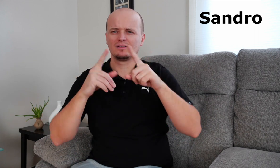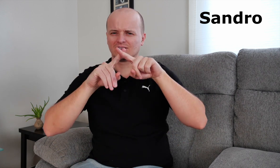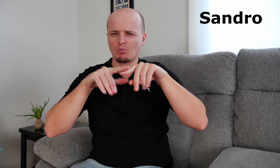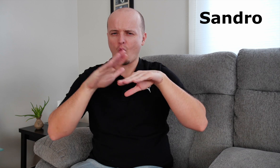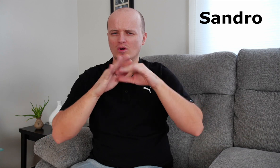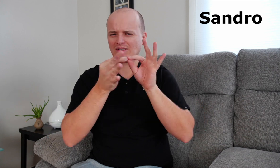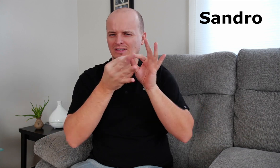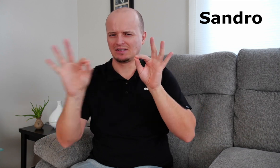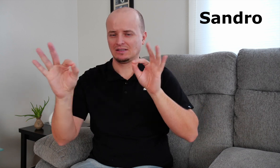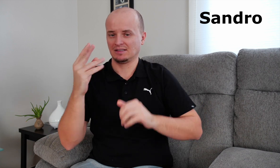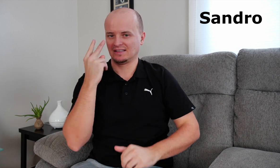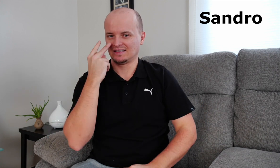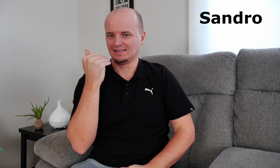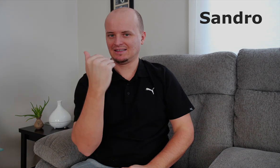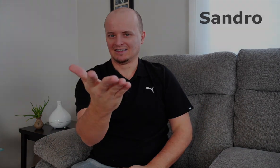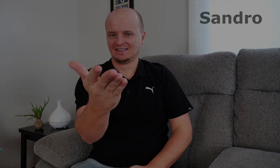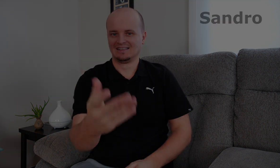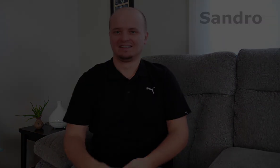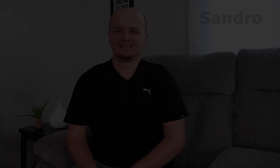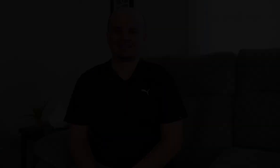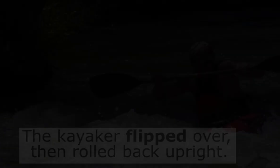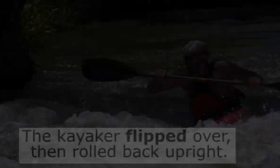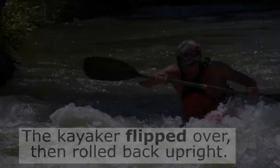on the sentence. Watch and see.